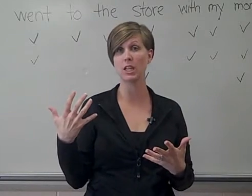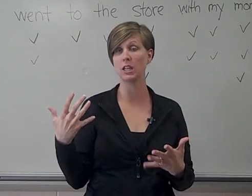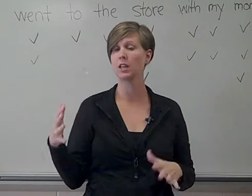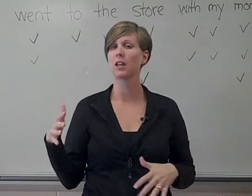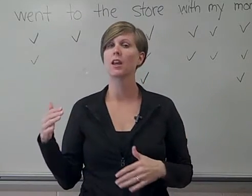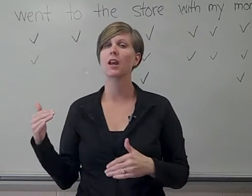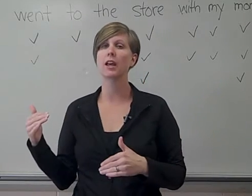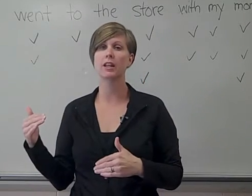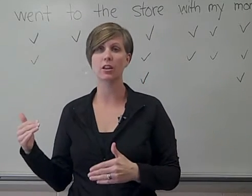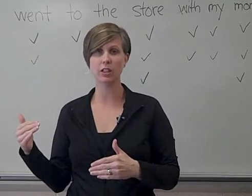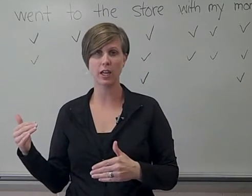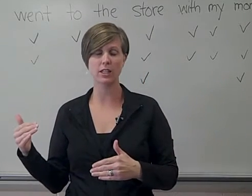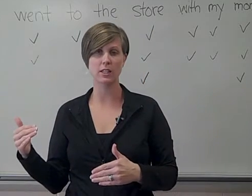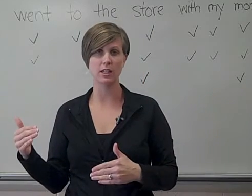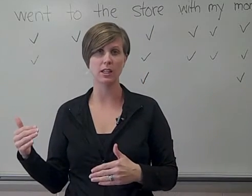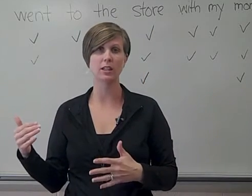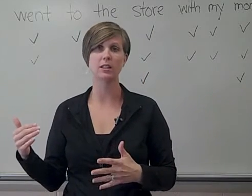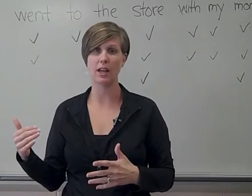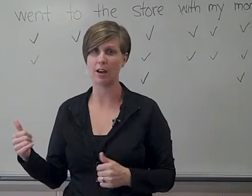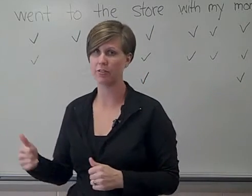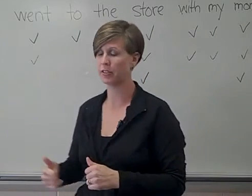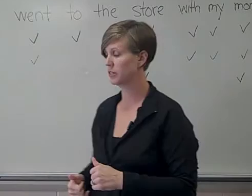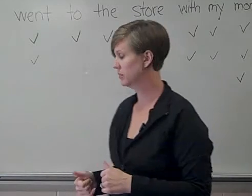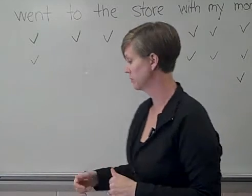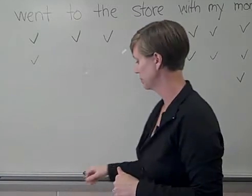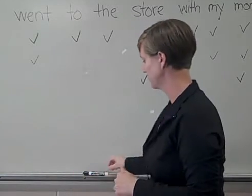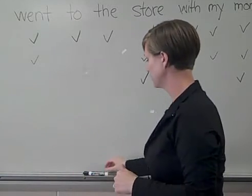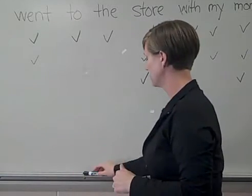D and a lowercase d, deaf.